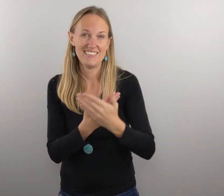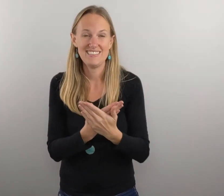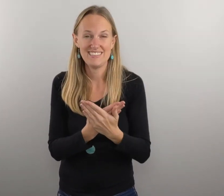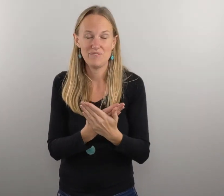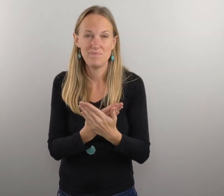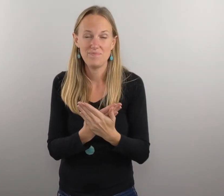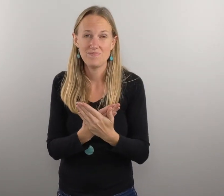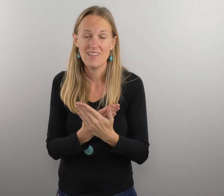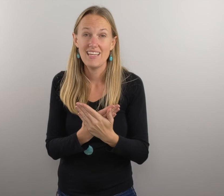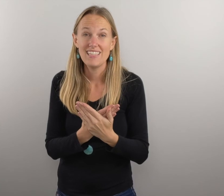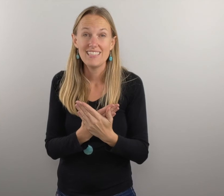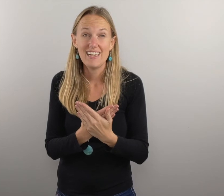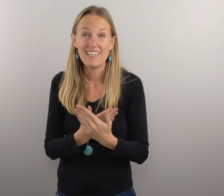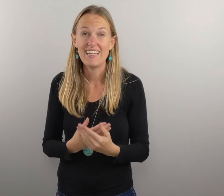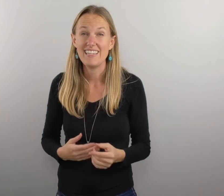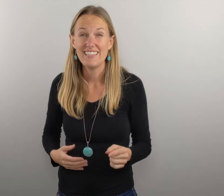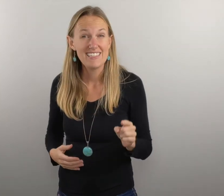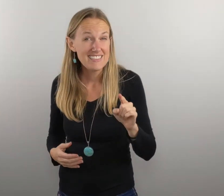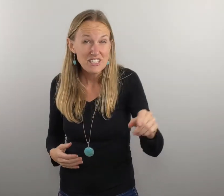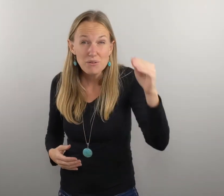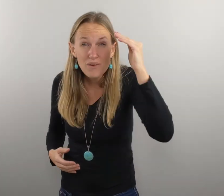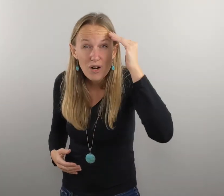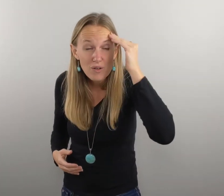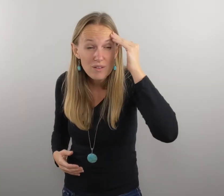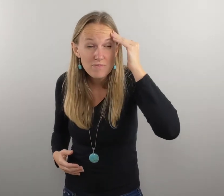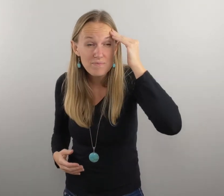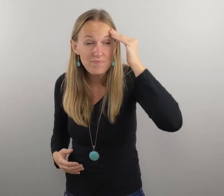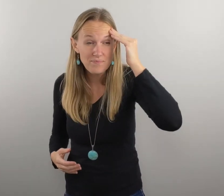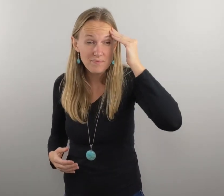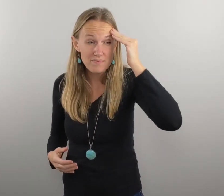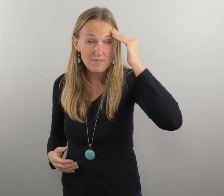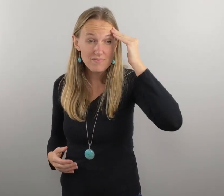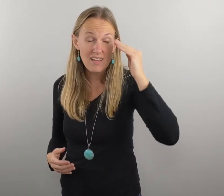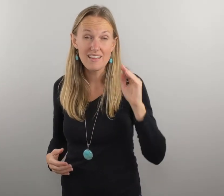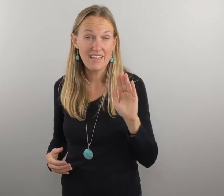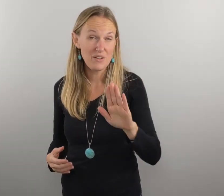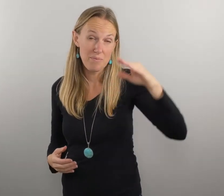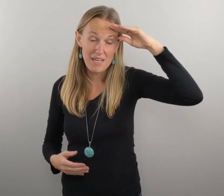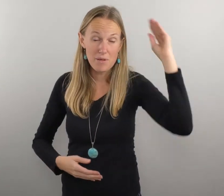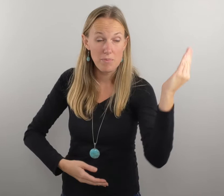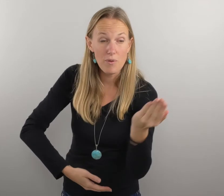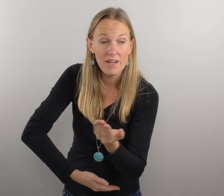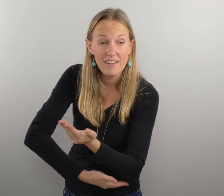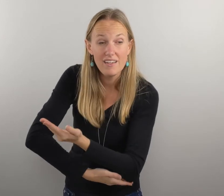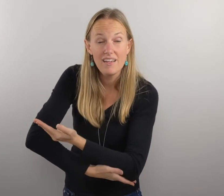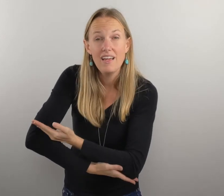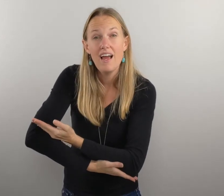hands? And then, did you know that your baby boy